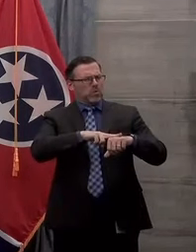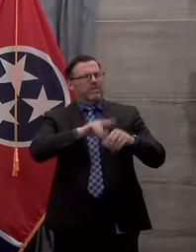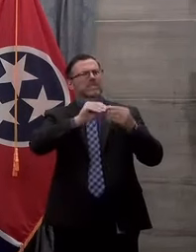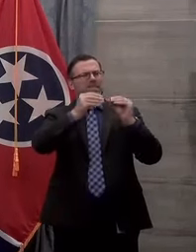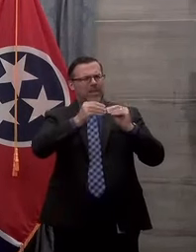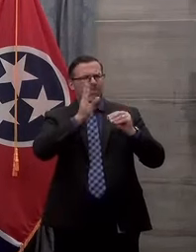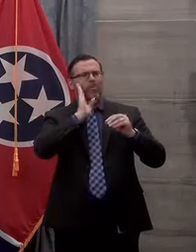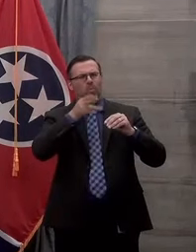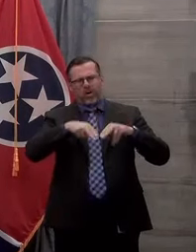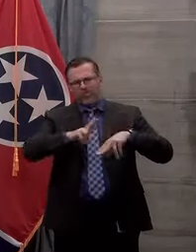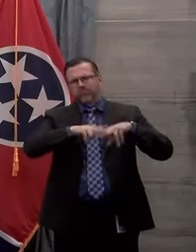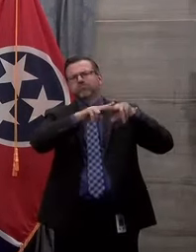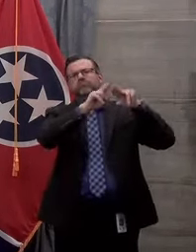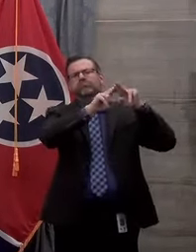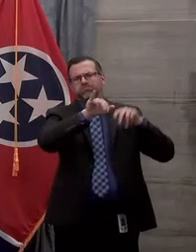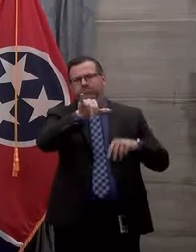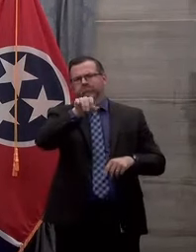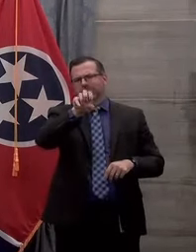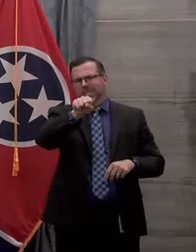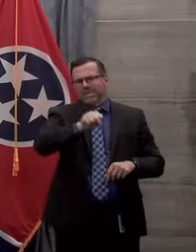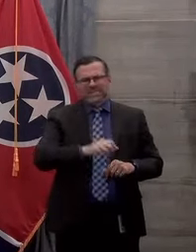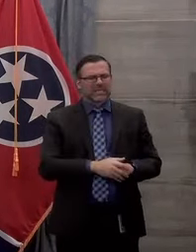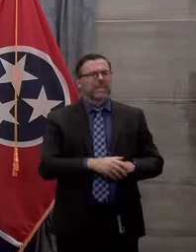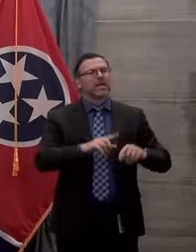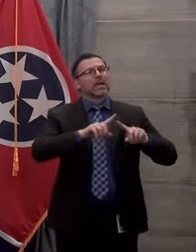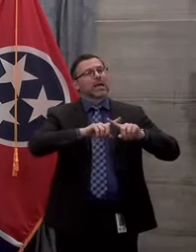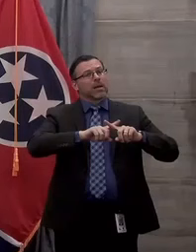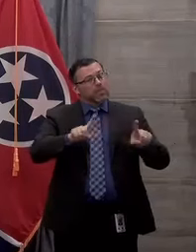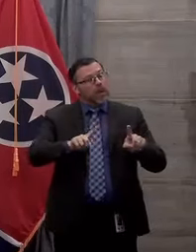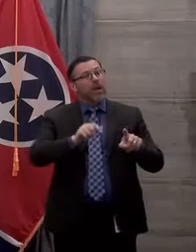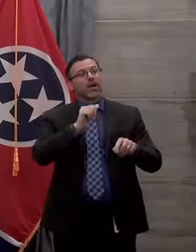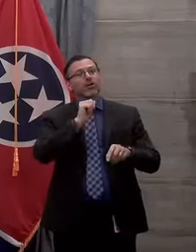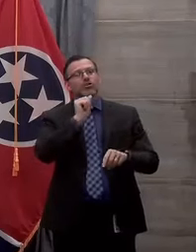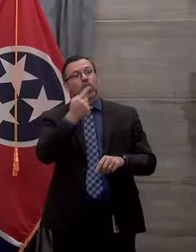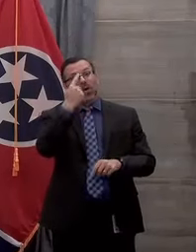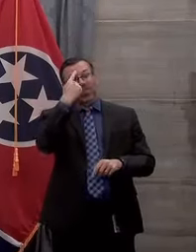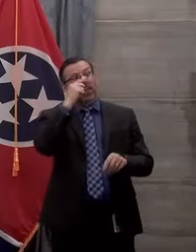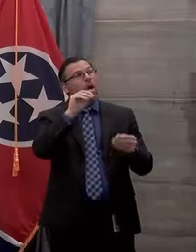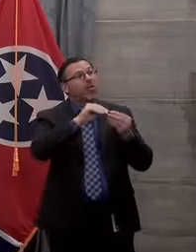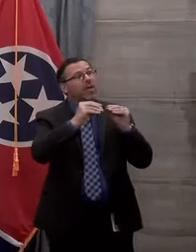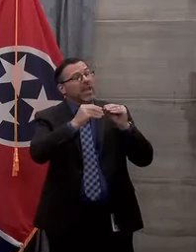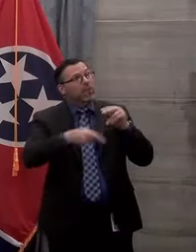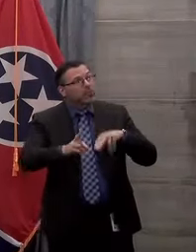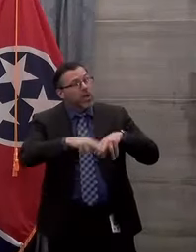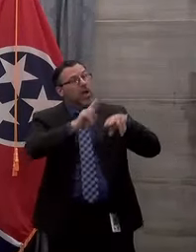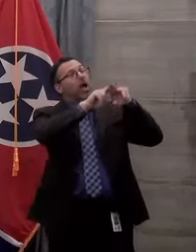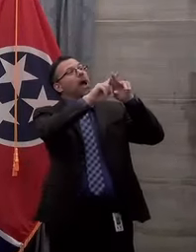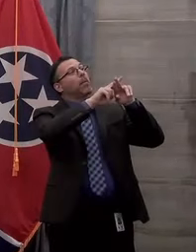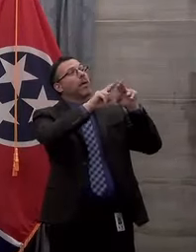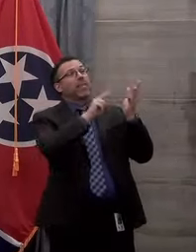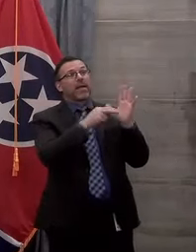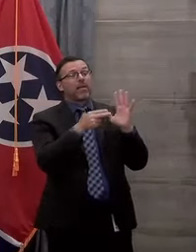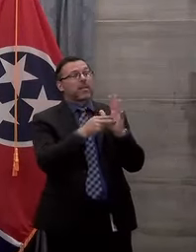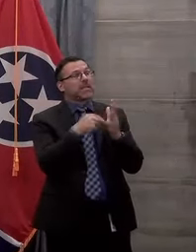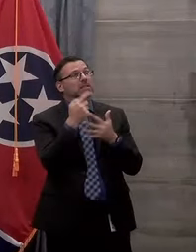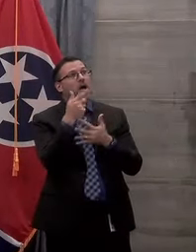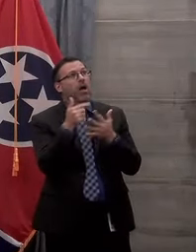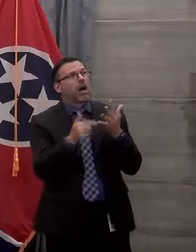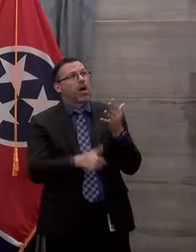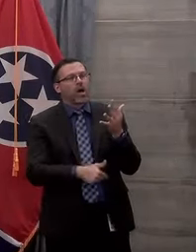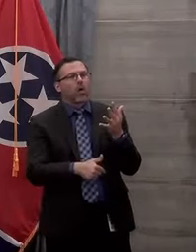would go up, but I would caution you to not take that in singularity because you have to put that in the context of hospital